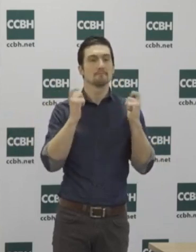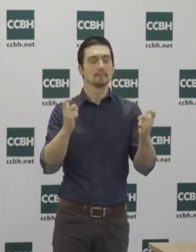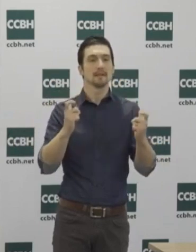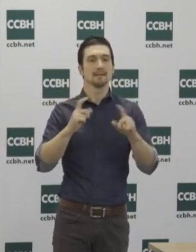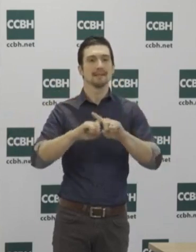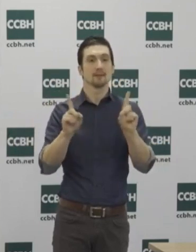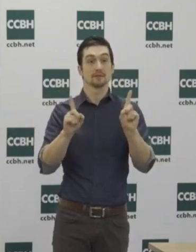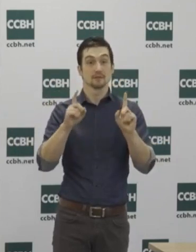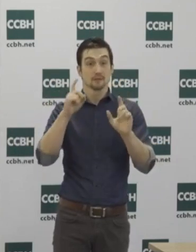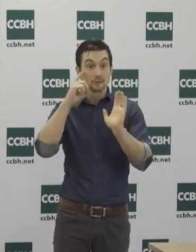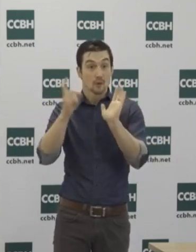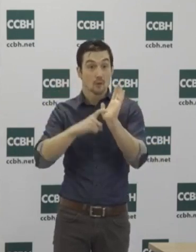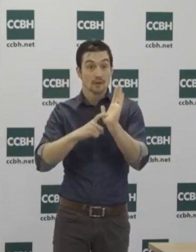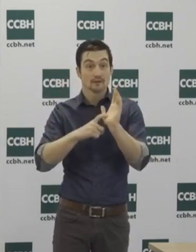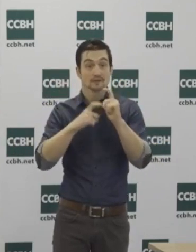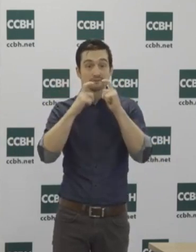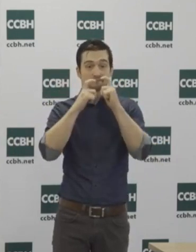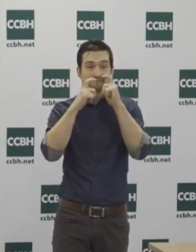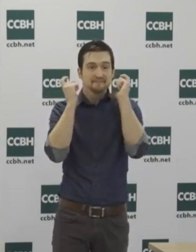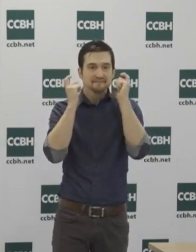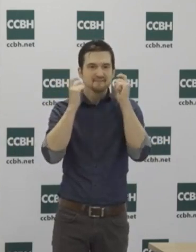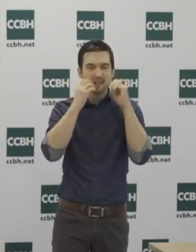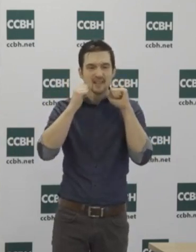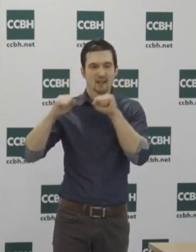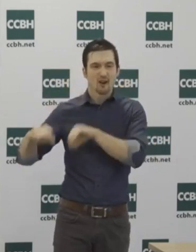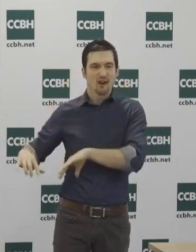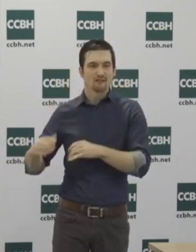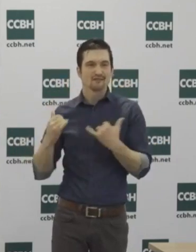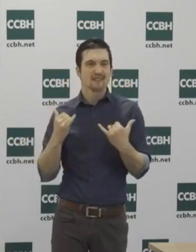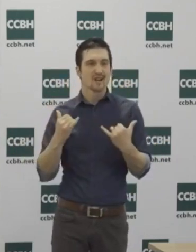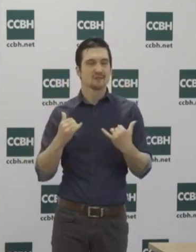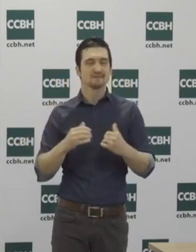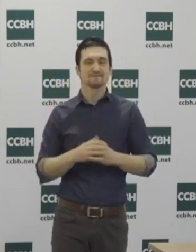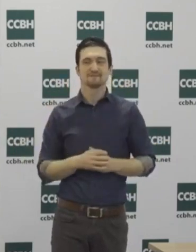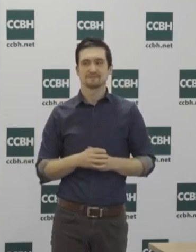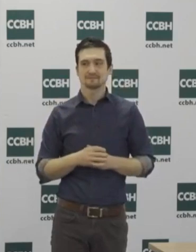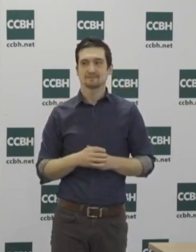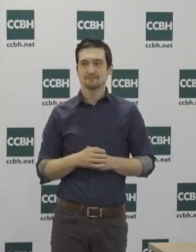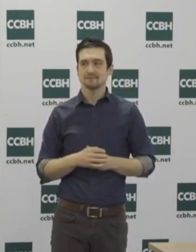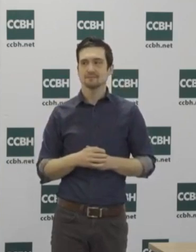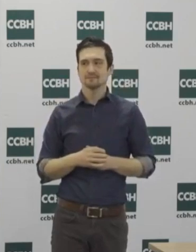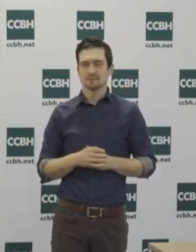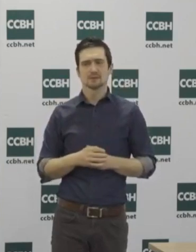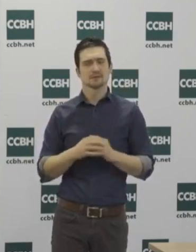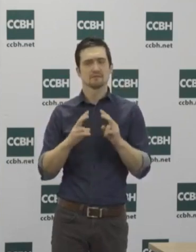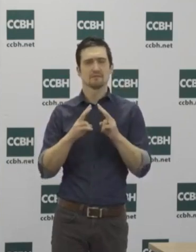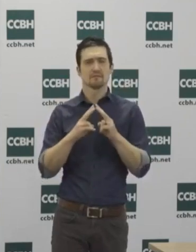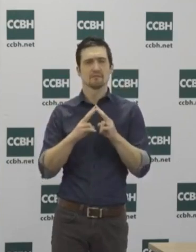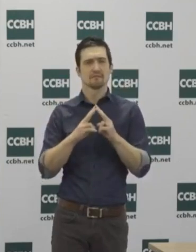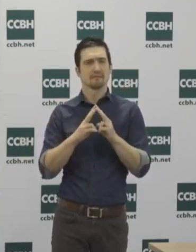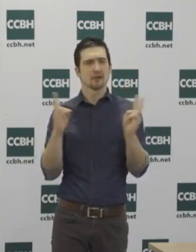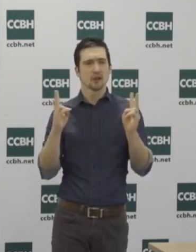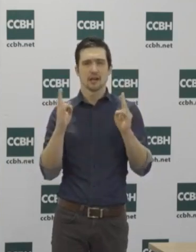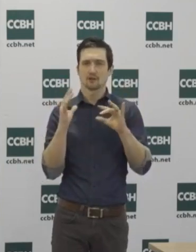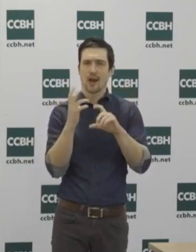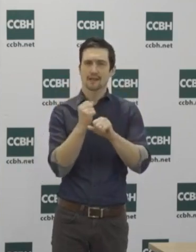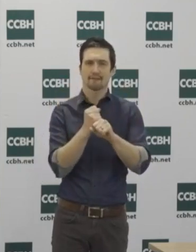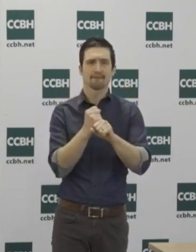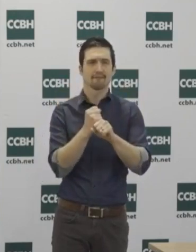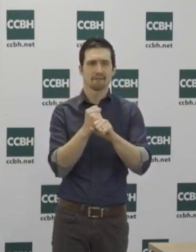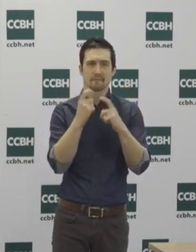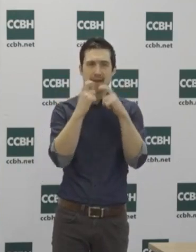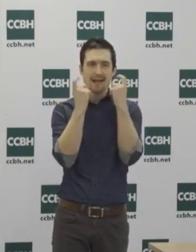note that I'm wearing my, I'll take it off now, but I'm wearing my very, very attractive mask